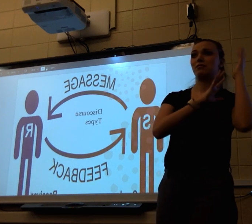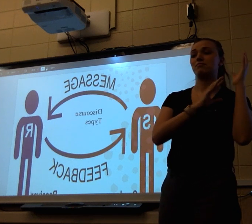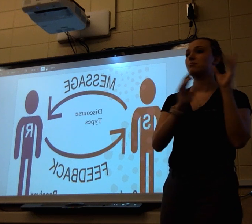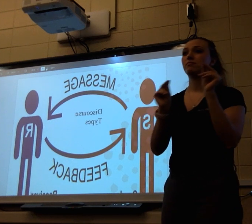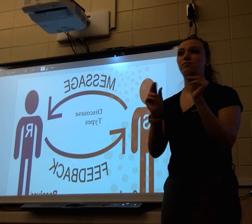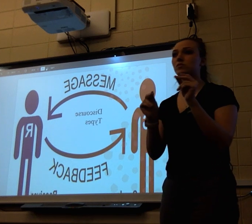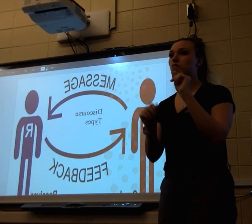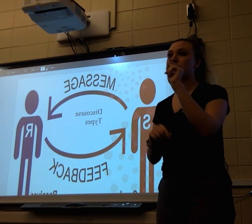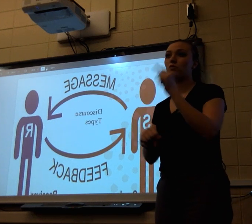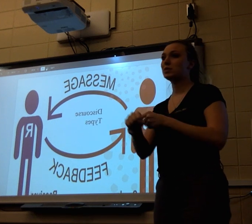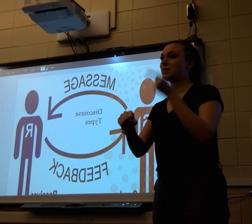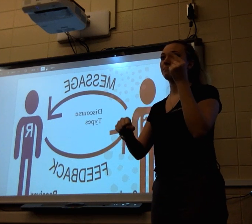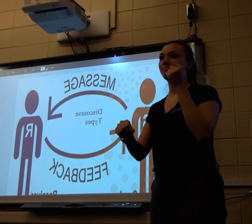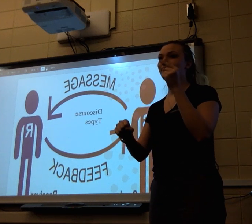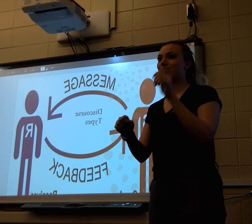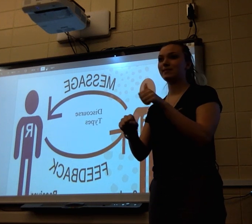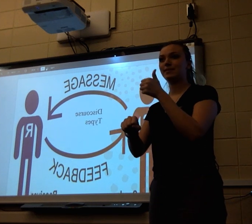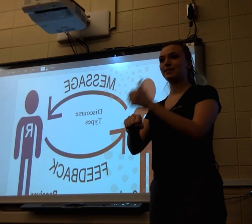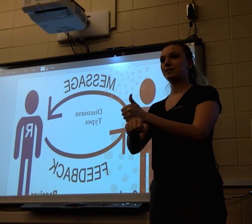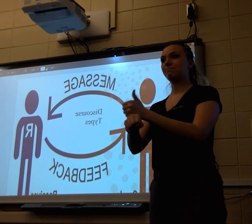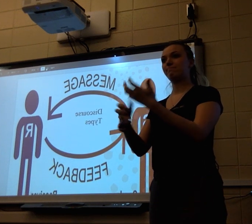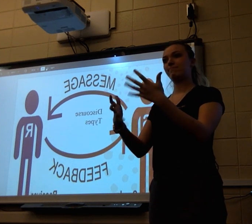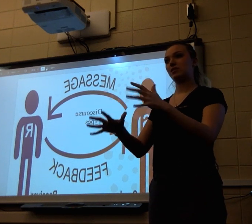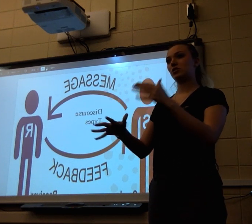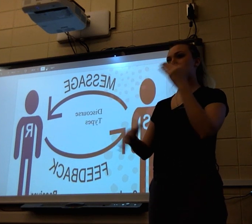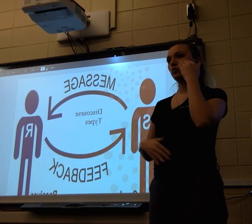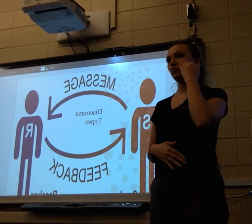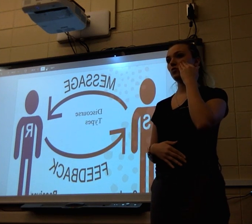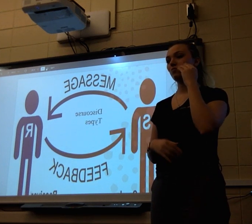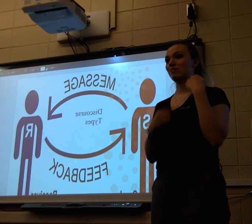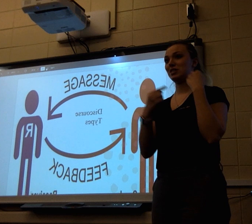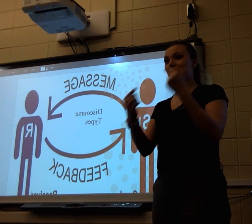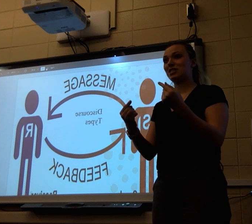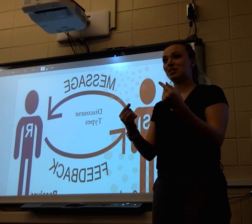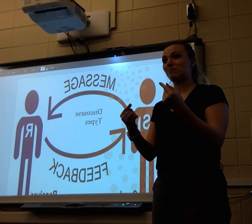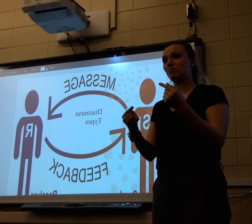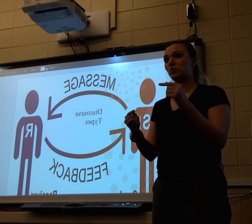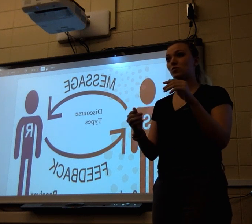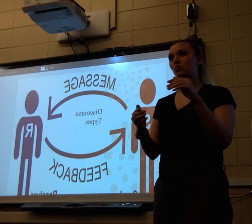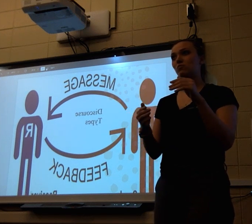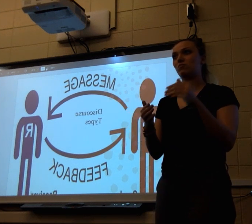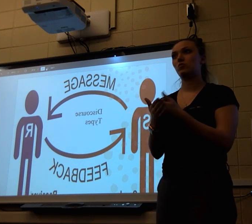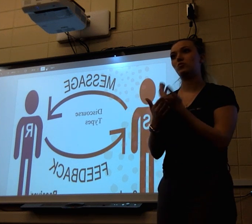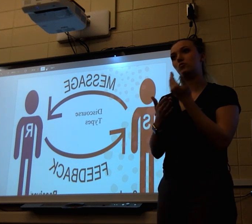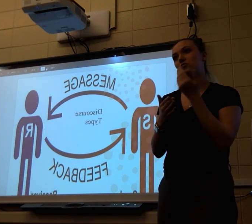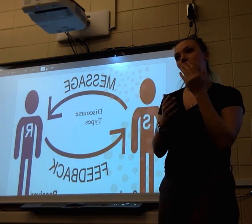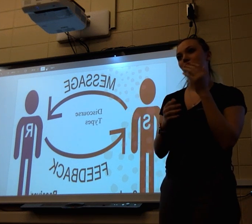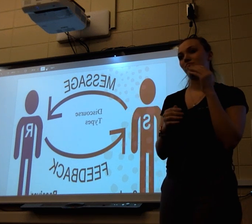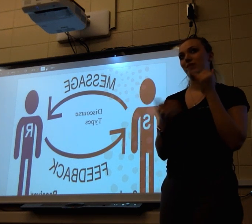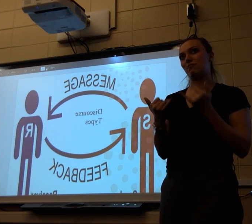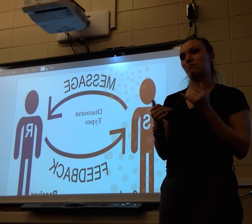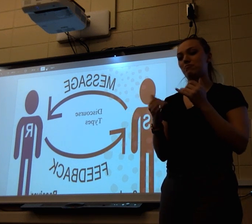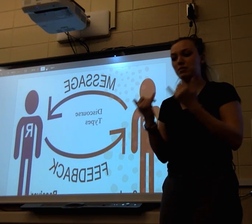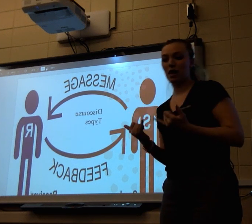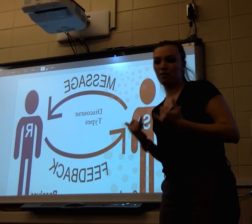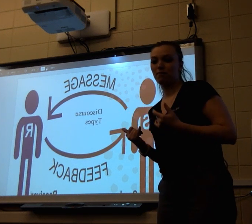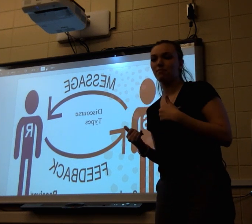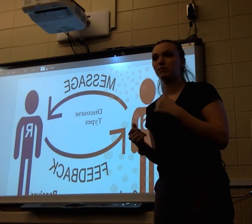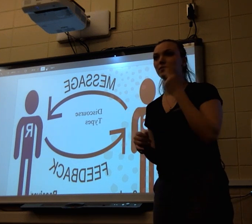implicit when a deaf person moves into what ASL feature do they often use? Two tell stories. I was about to call your name, which is